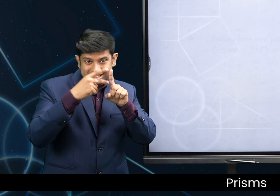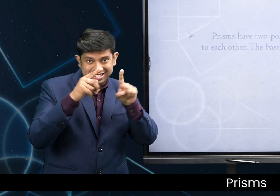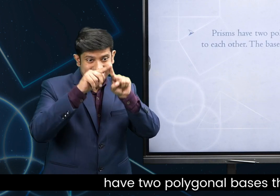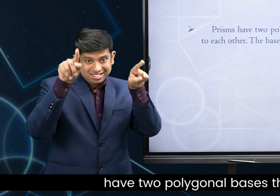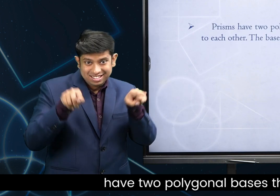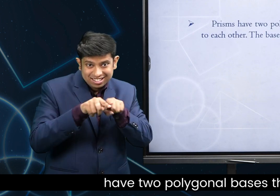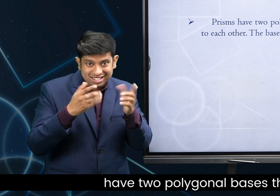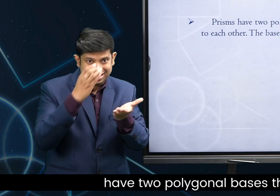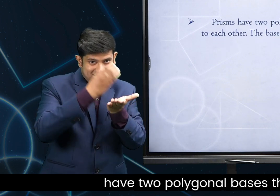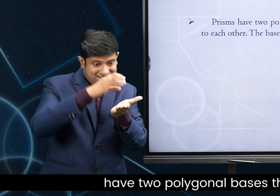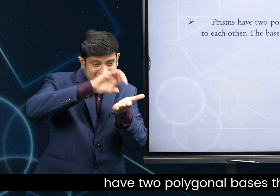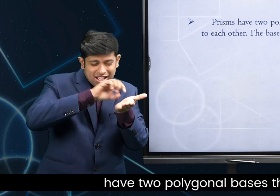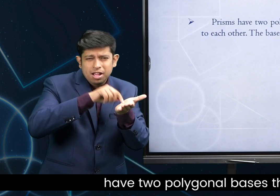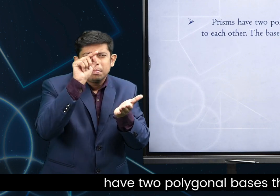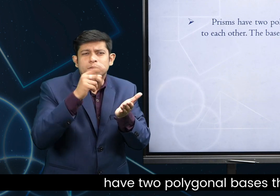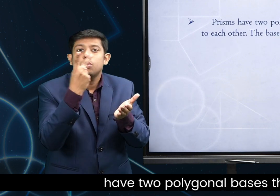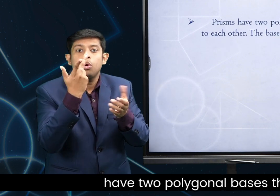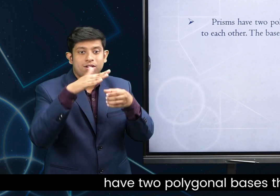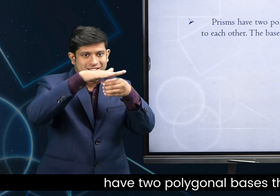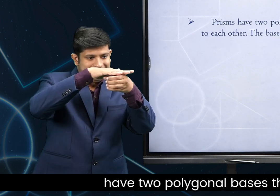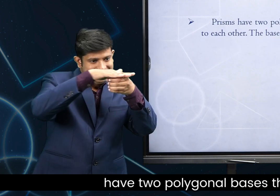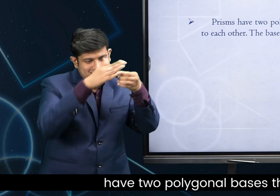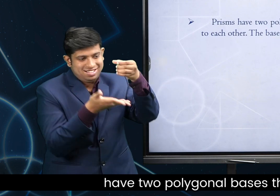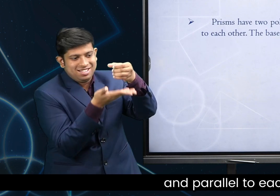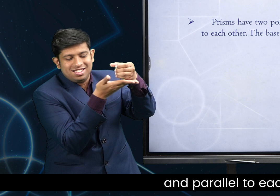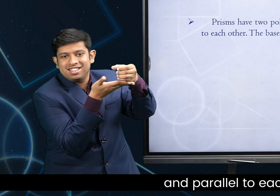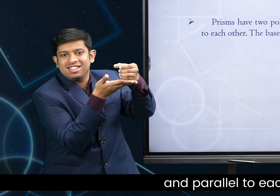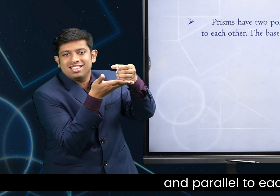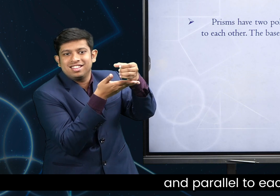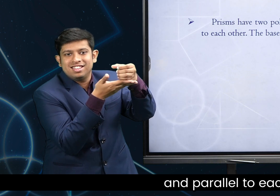Prisms have two polygonal bases that are congruent and parallel to each other.